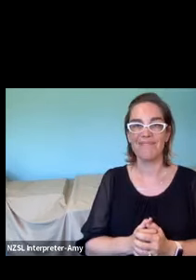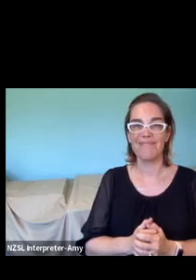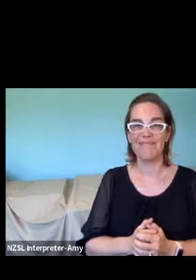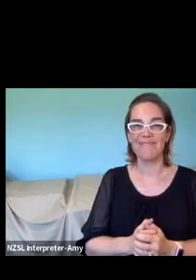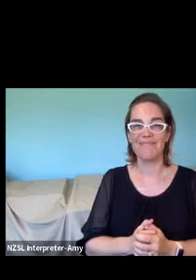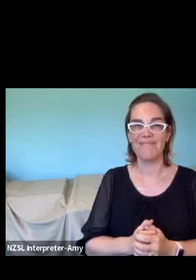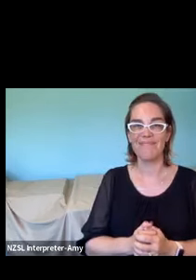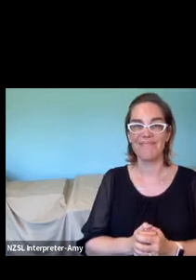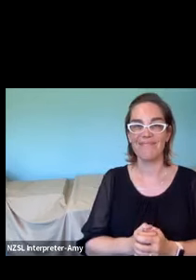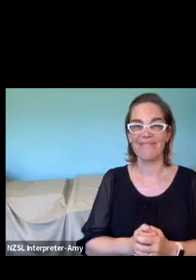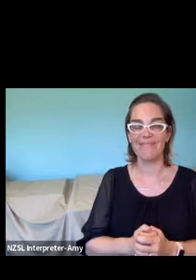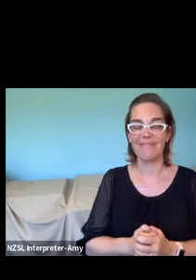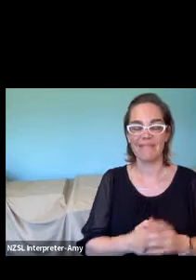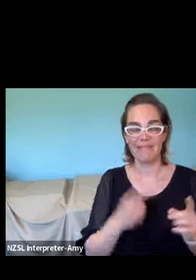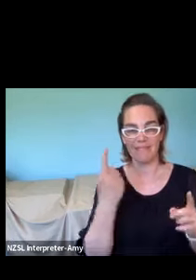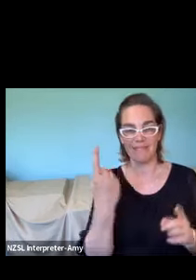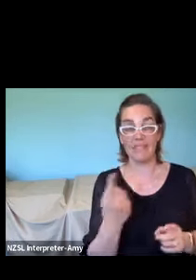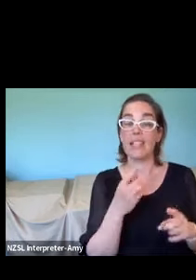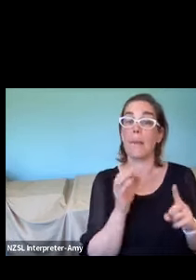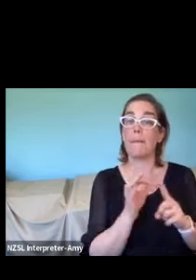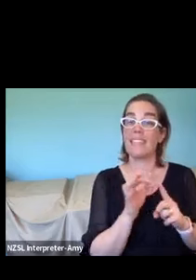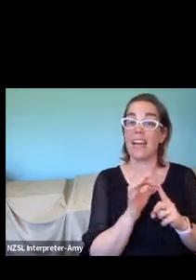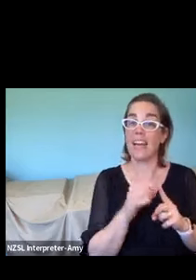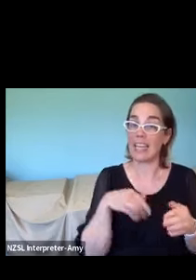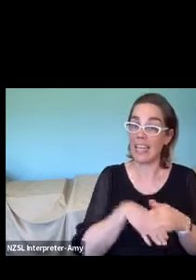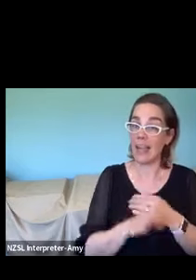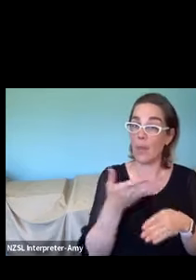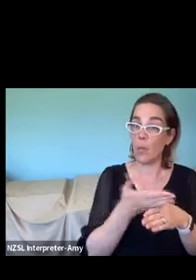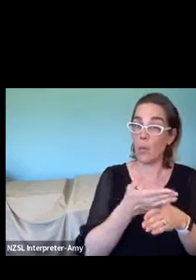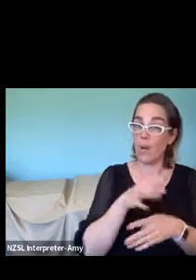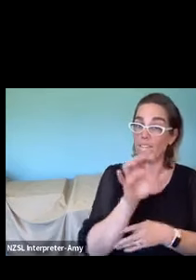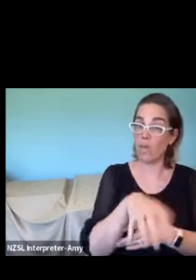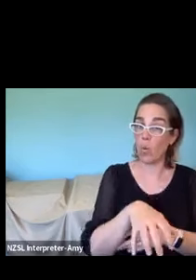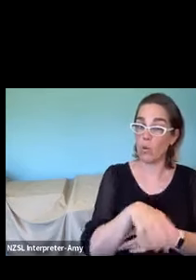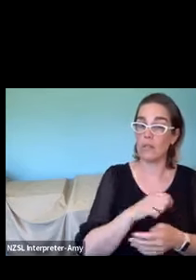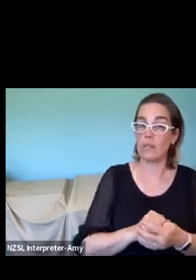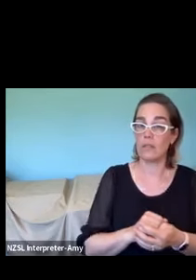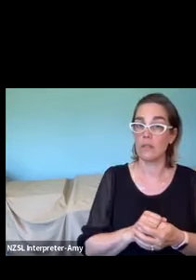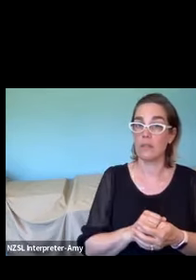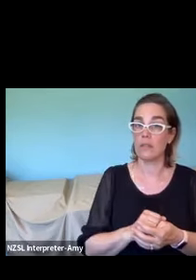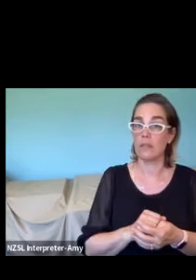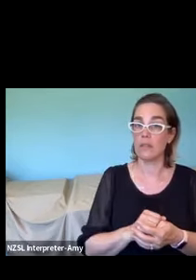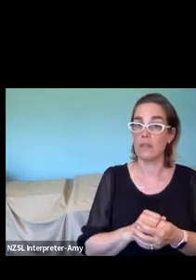Yes. In the workforce, a lot of us like jobs,